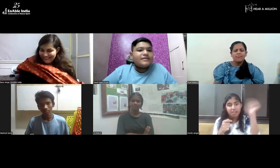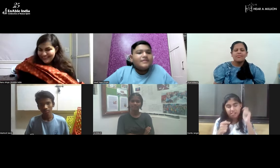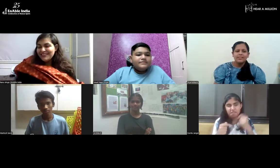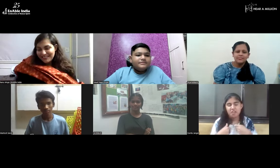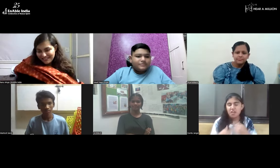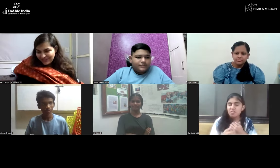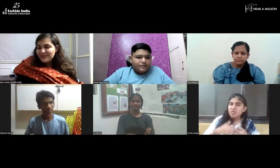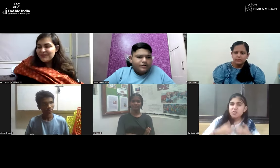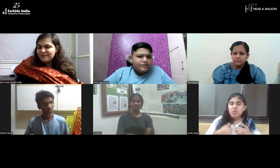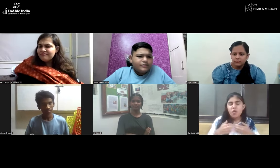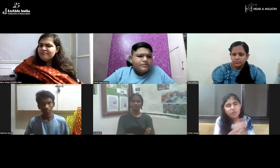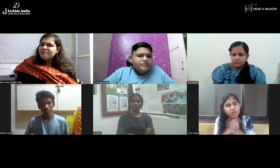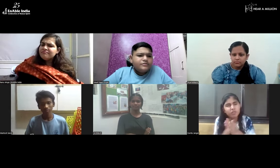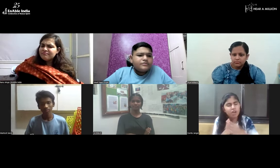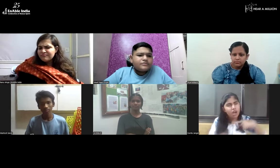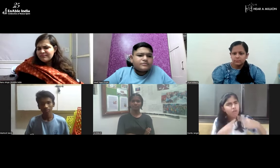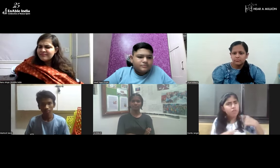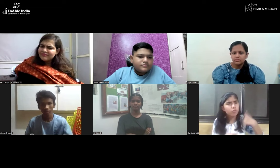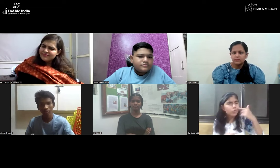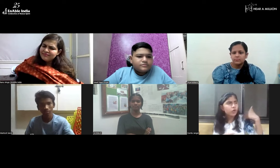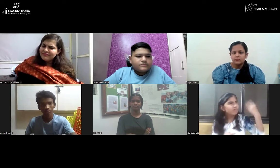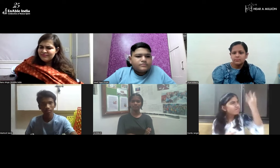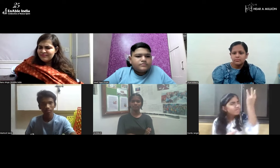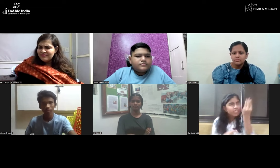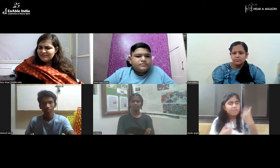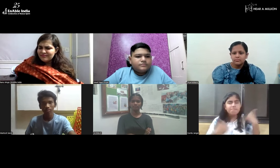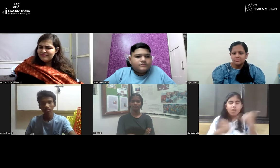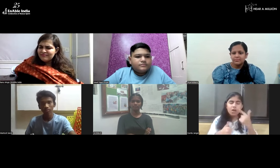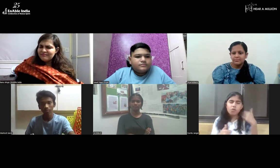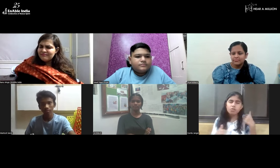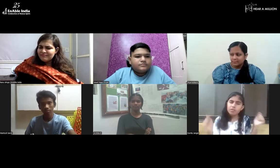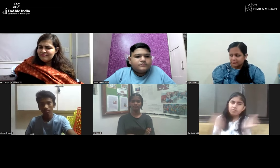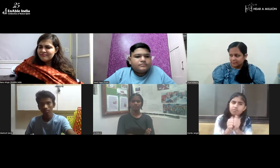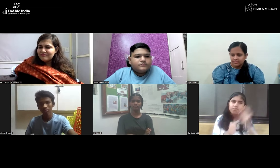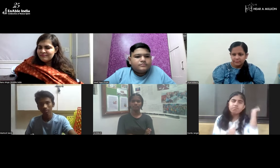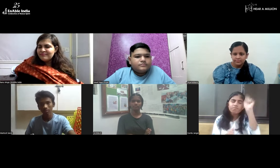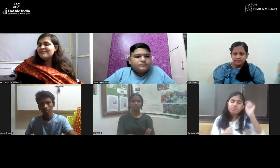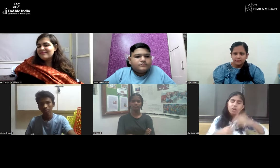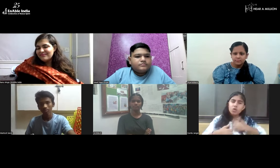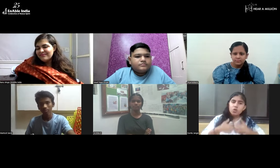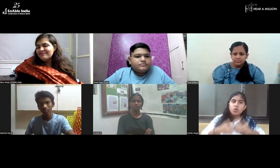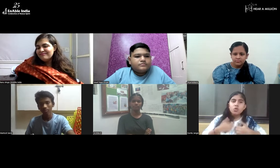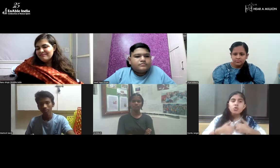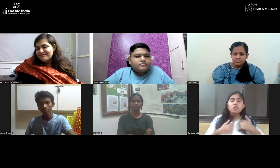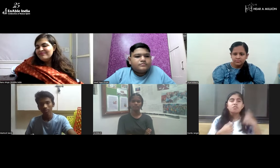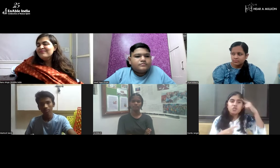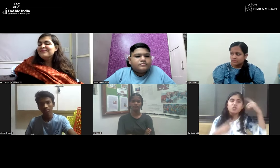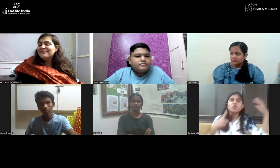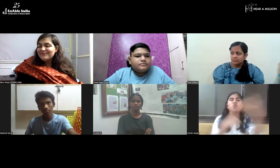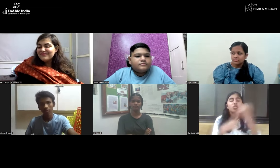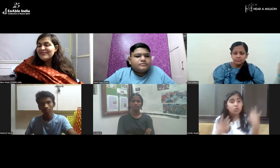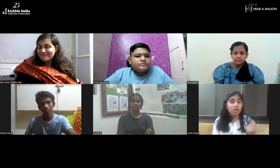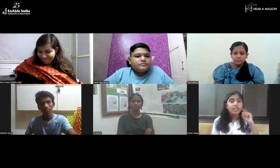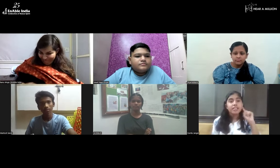So why am I talking about banks? So that you get to know about accounting and all those things. I'm interested in that.